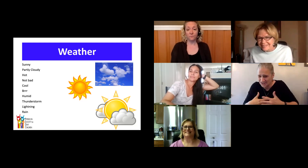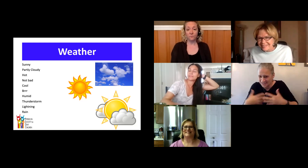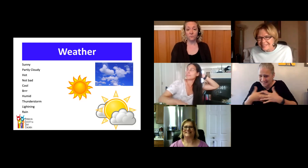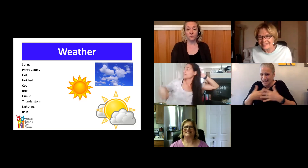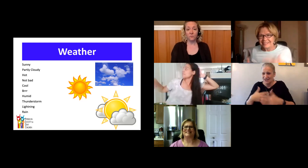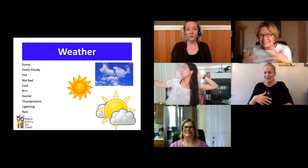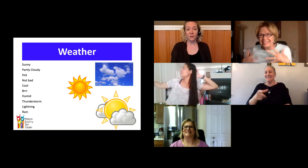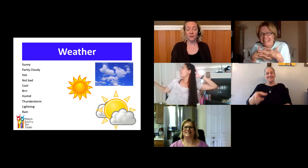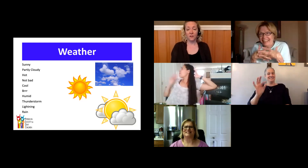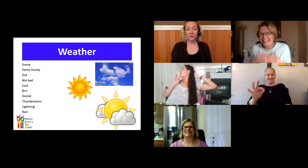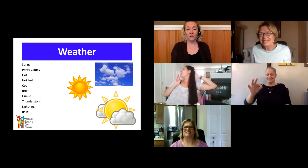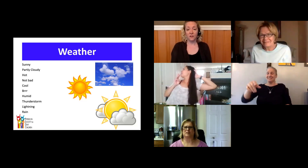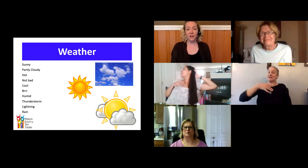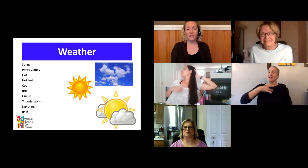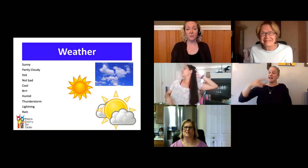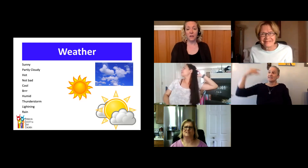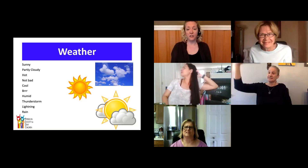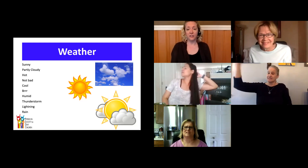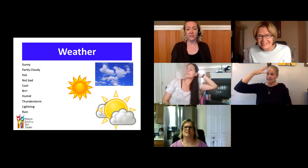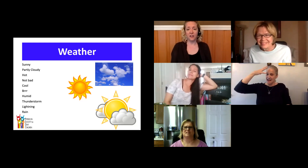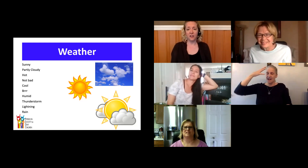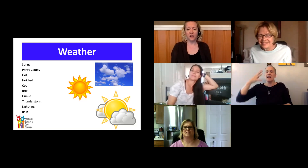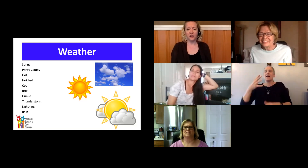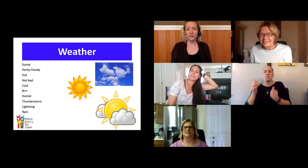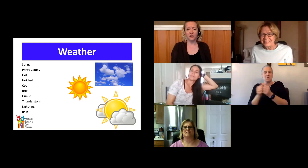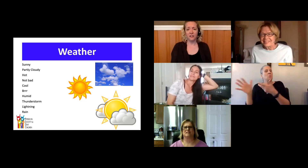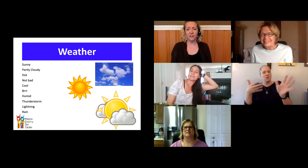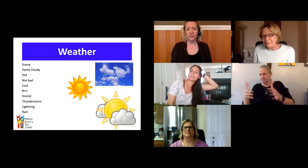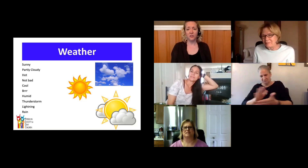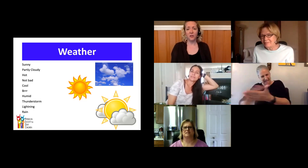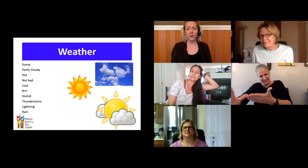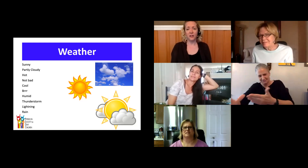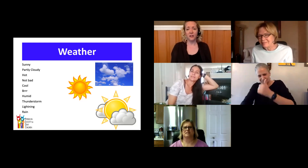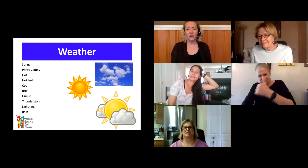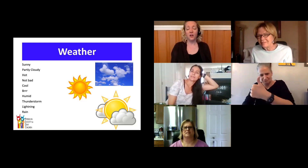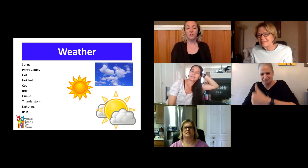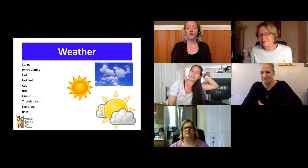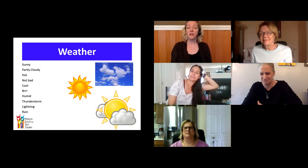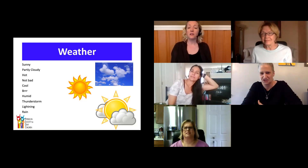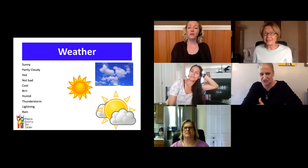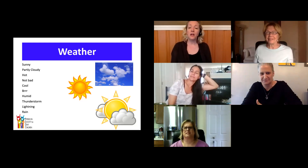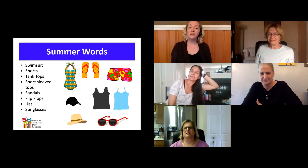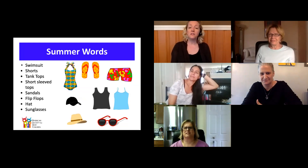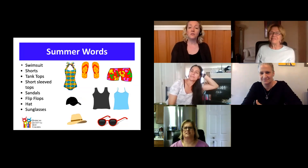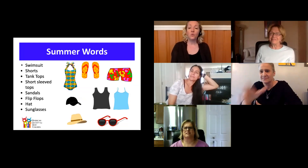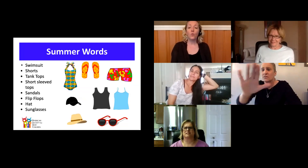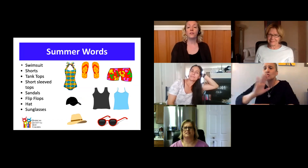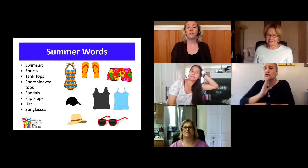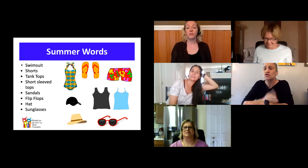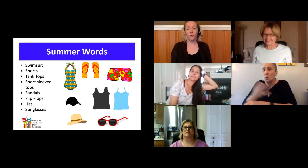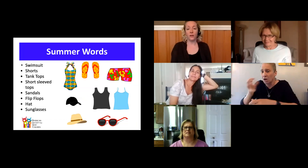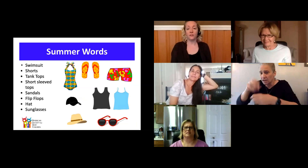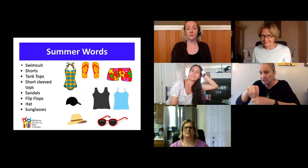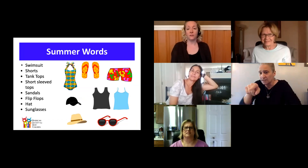I can imagine that's scary. Yeah. Okay. So you like the sun with the wind. The sun with the wind.